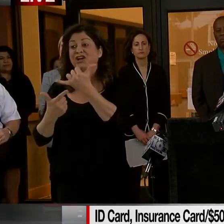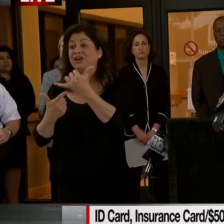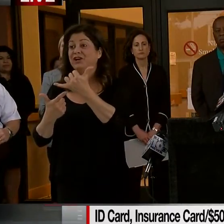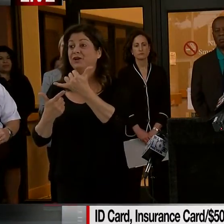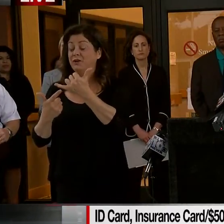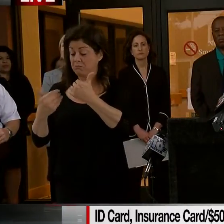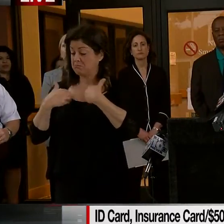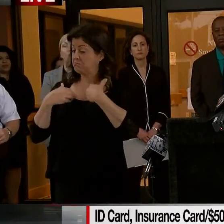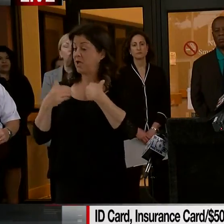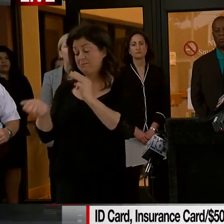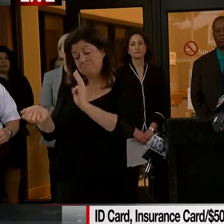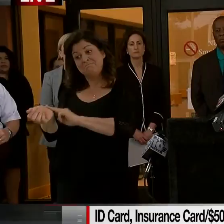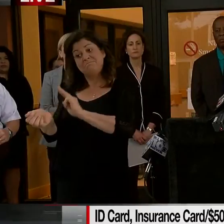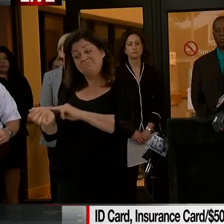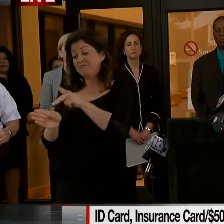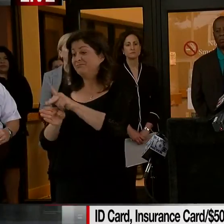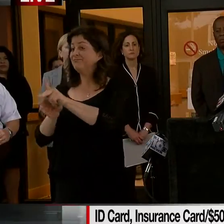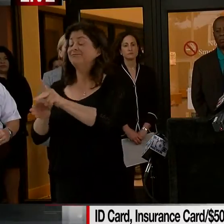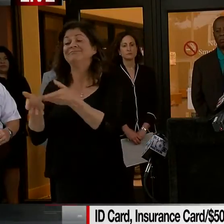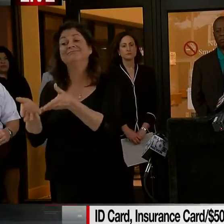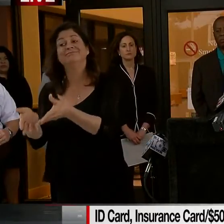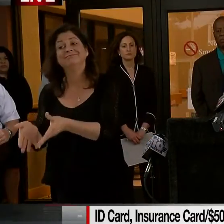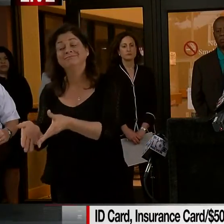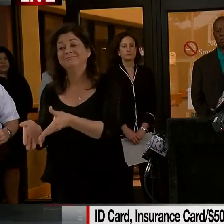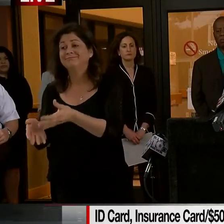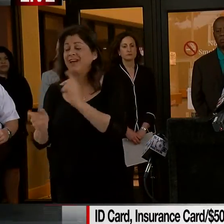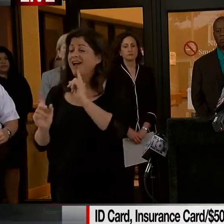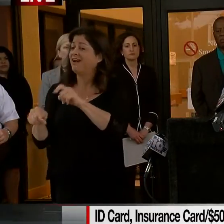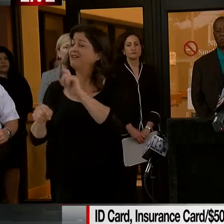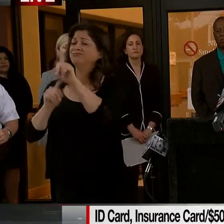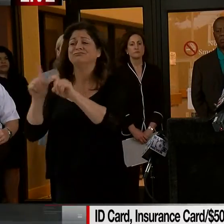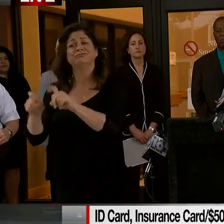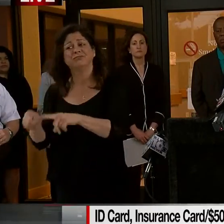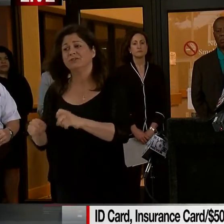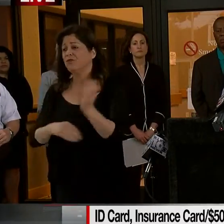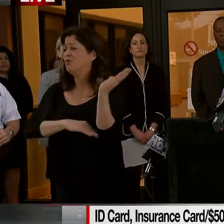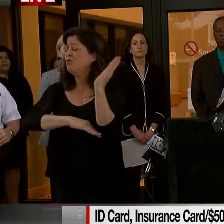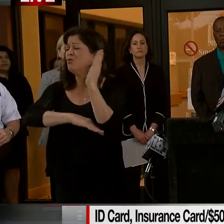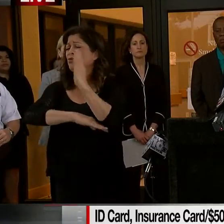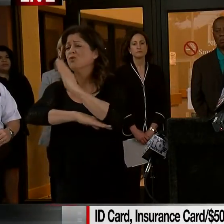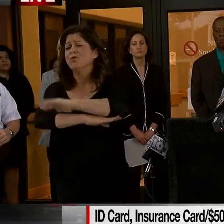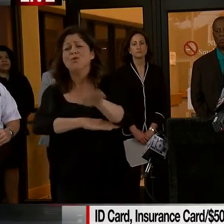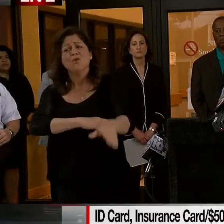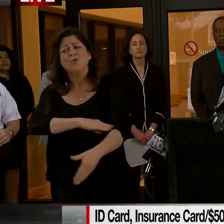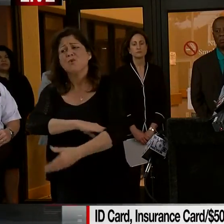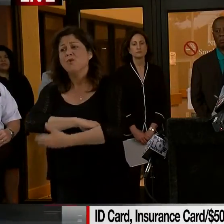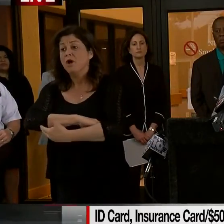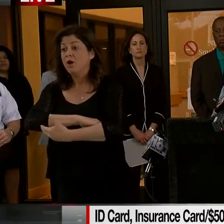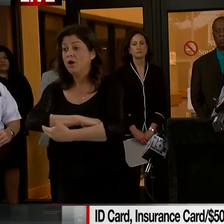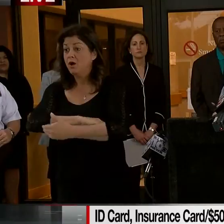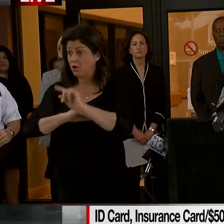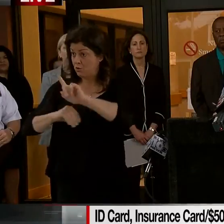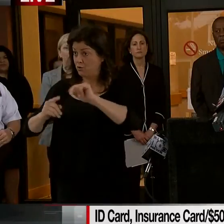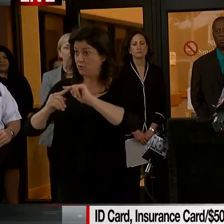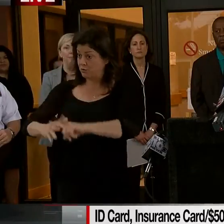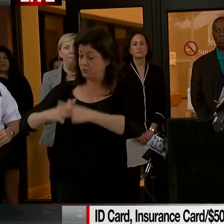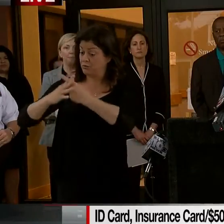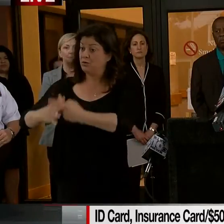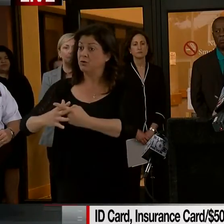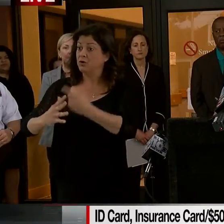will be operating 24 hours per day. Once it goes live, and we will let you know the second it does, all you have to